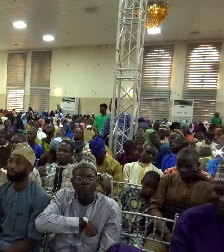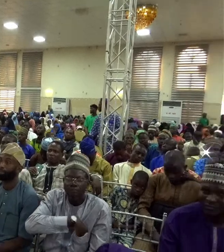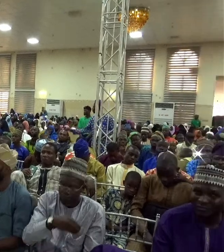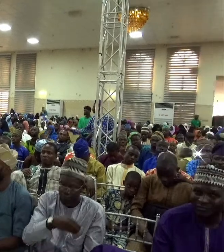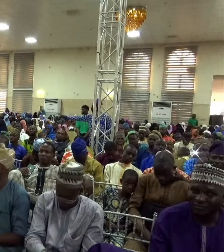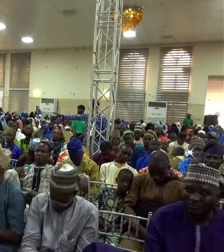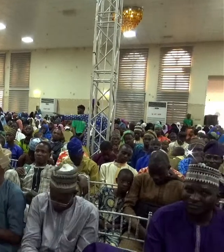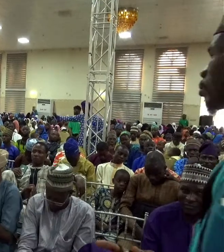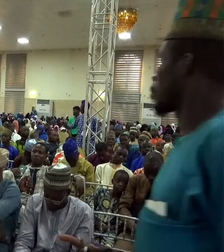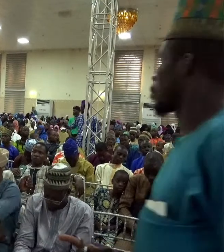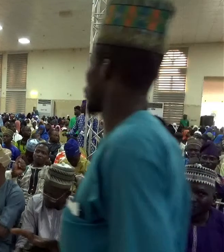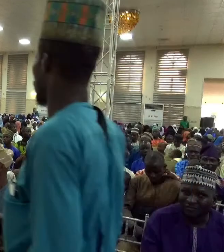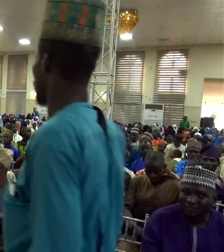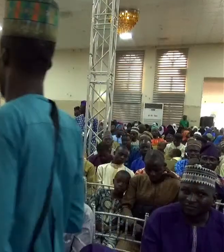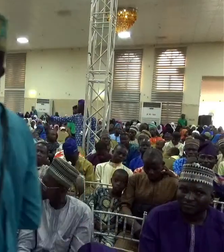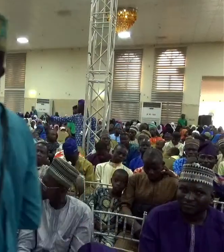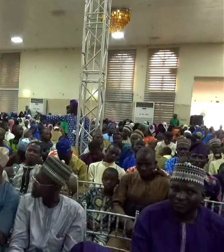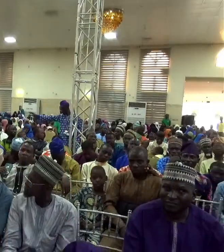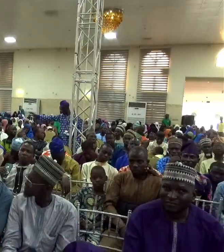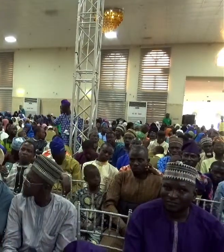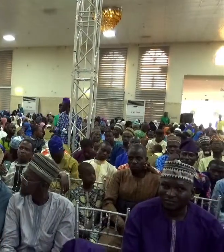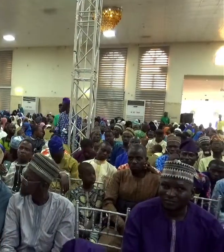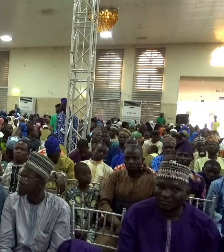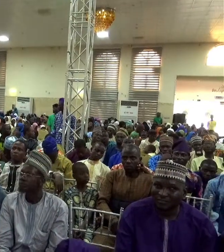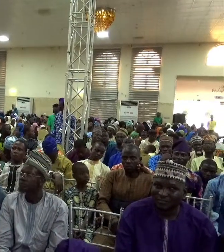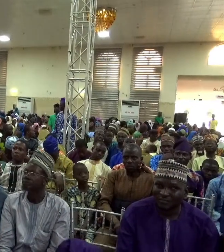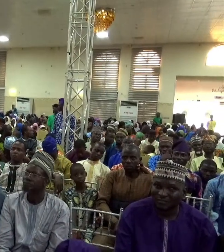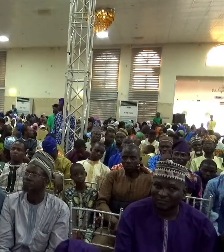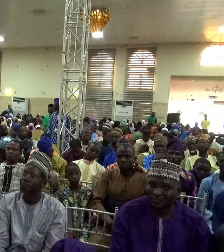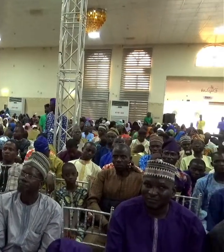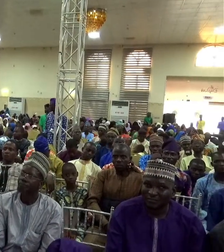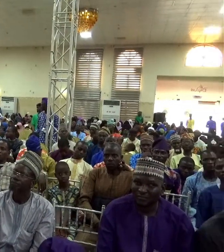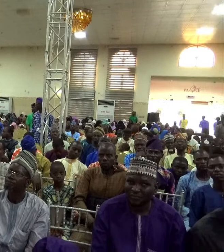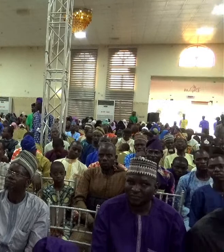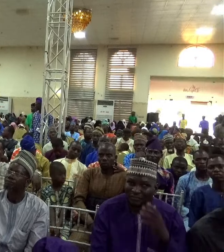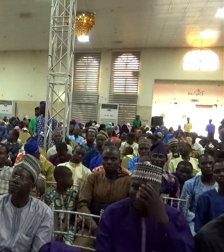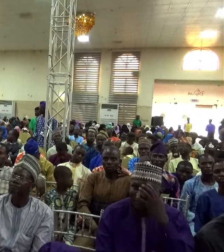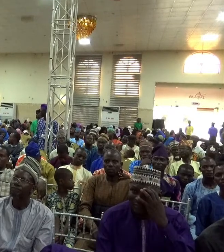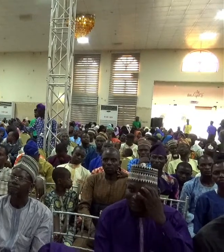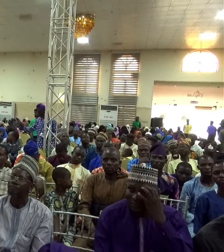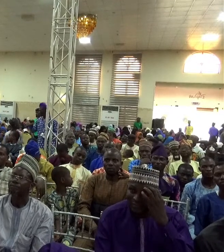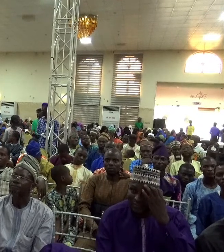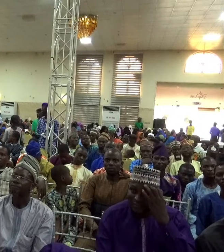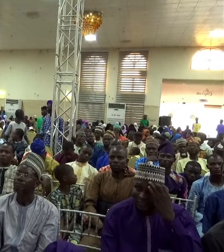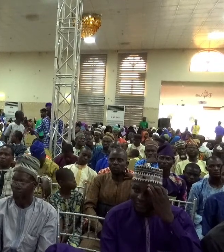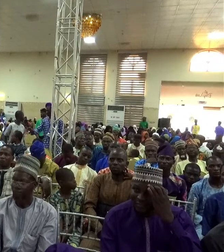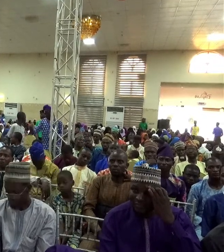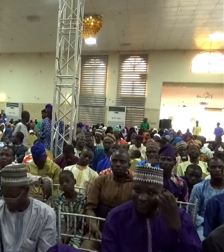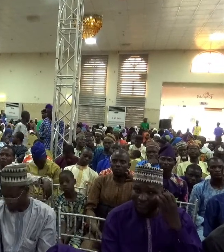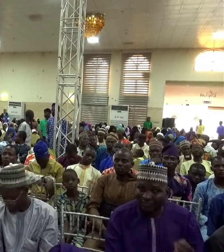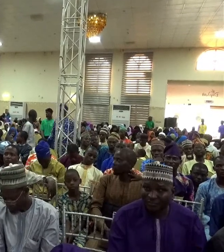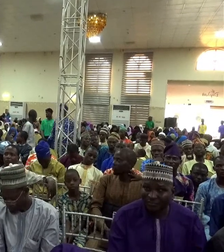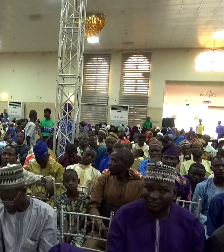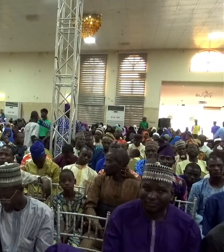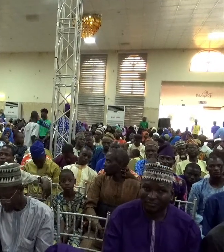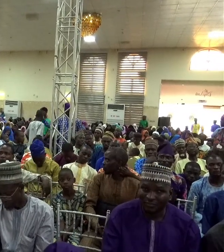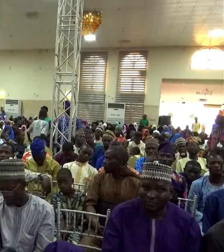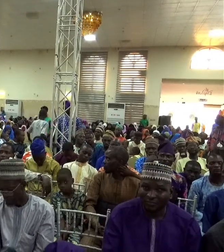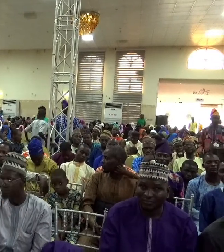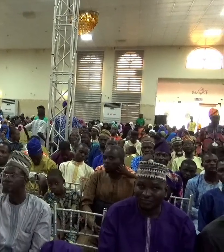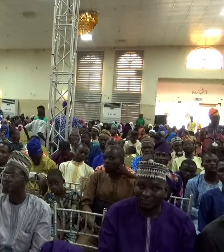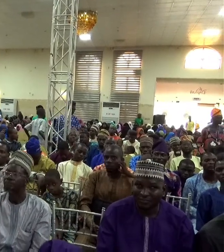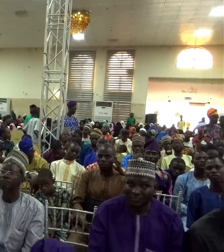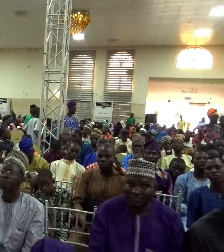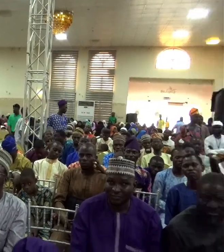develop. And that is why when you talk about competency, it is not something that is just new and character. Even during the time of Shuhai, alayhi